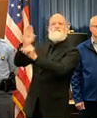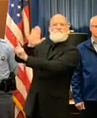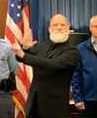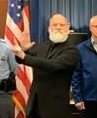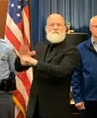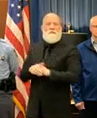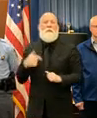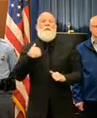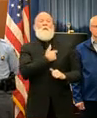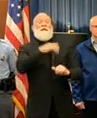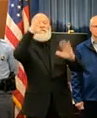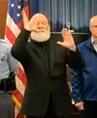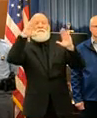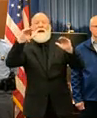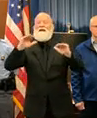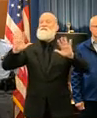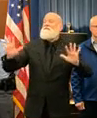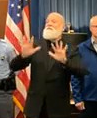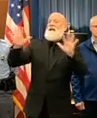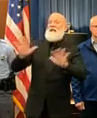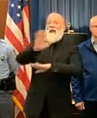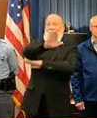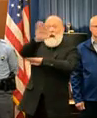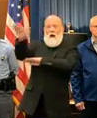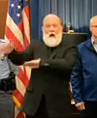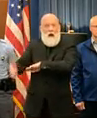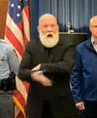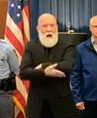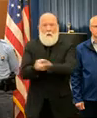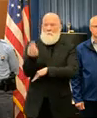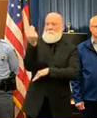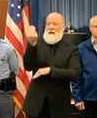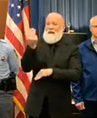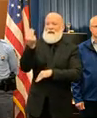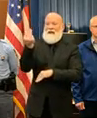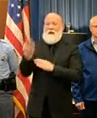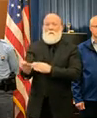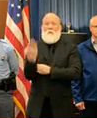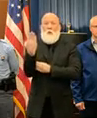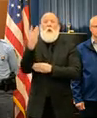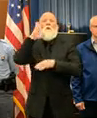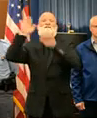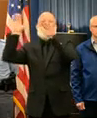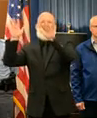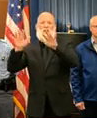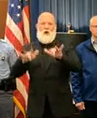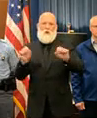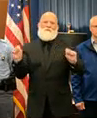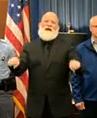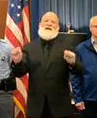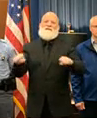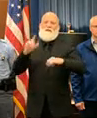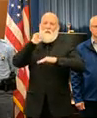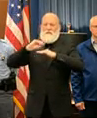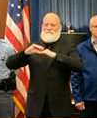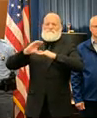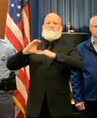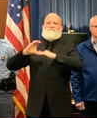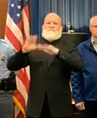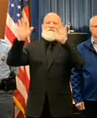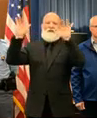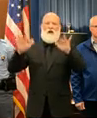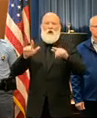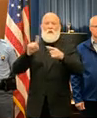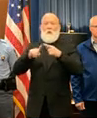Georgia, continuing throughout the morning. Snowfall amounts within the watch area could reach 2 to 5 inches, and I think